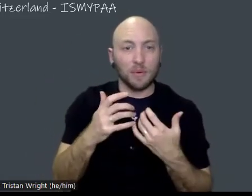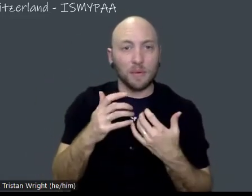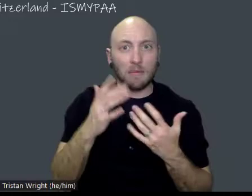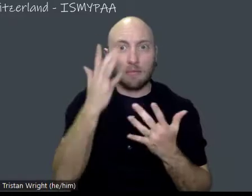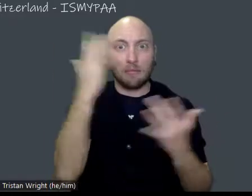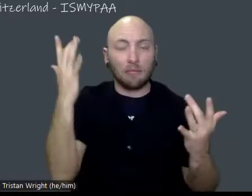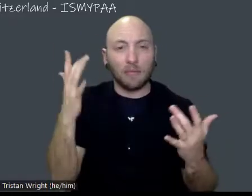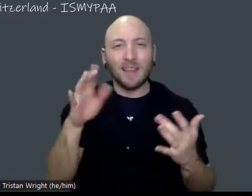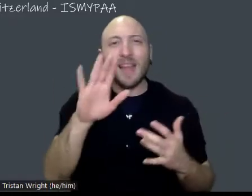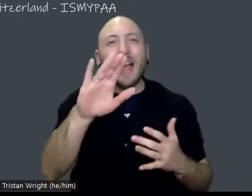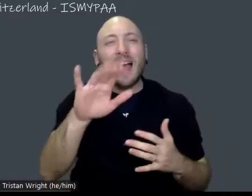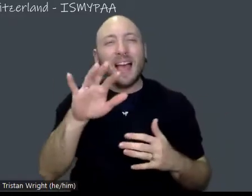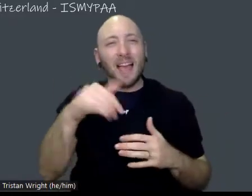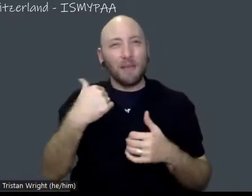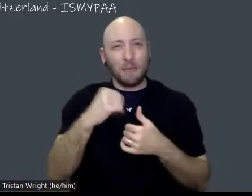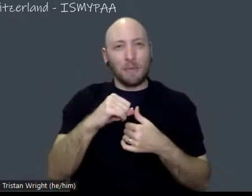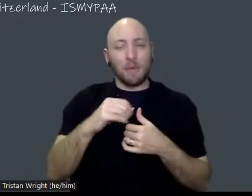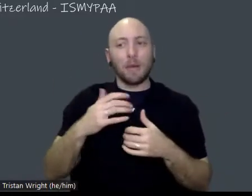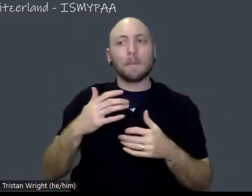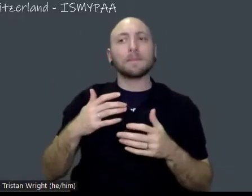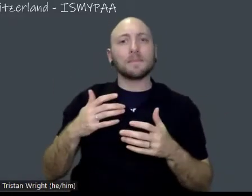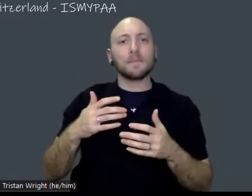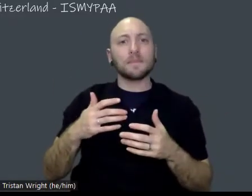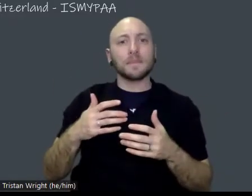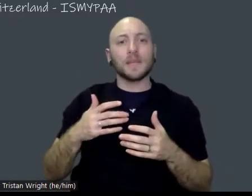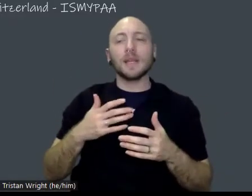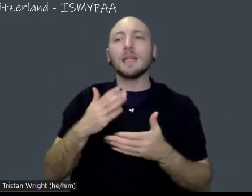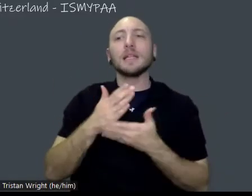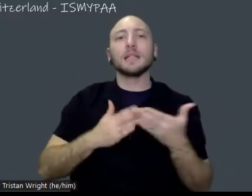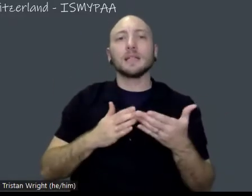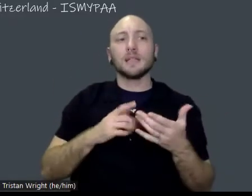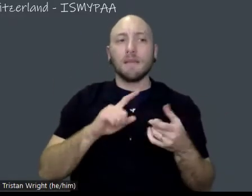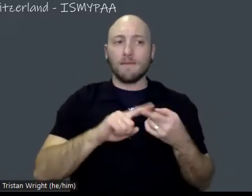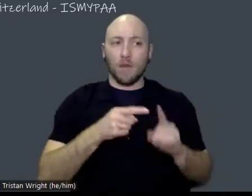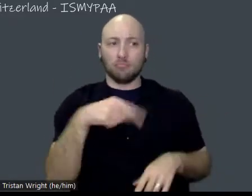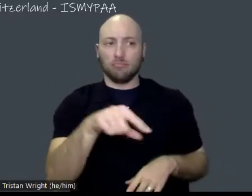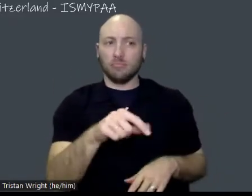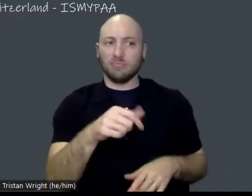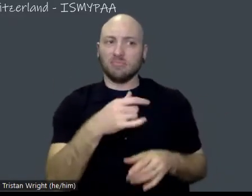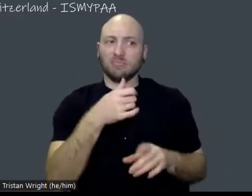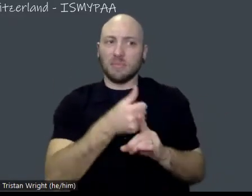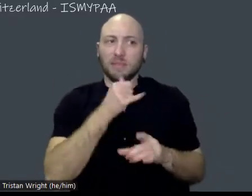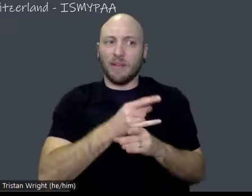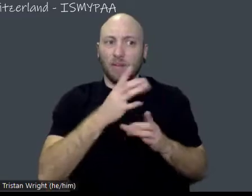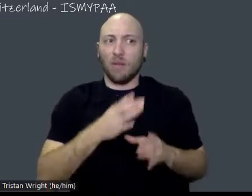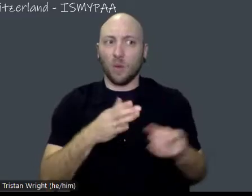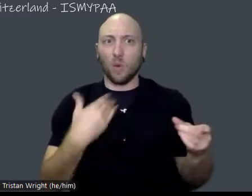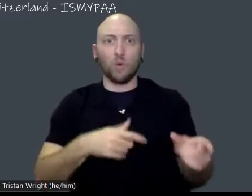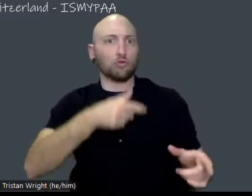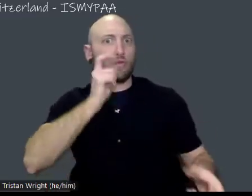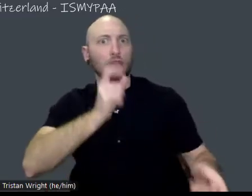trying to cope with some of my friends who are not alcoholic, who drank more than me, and I couldn't.